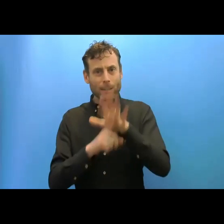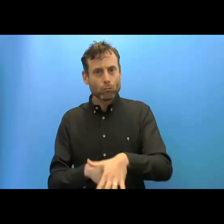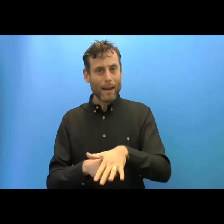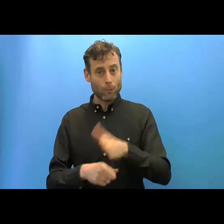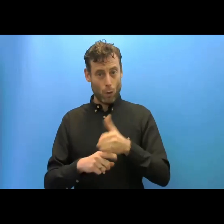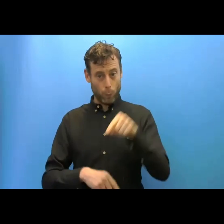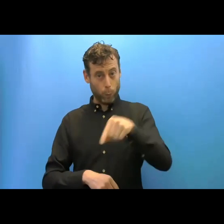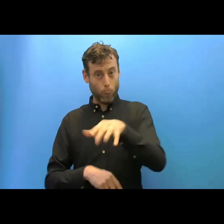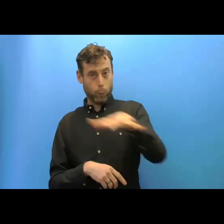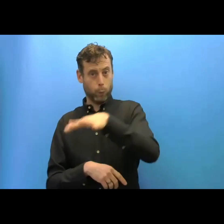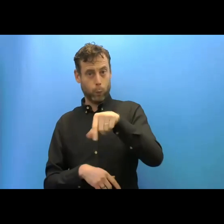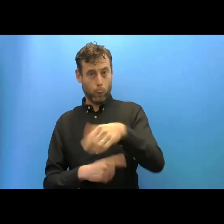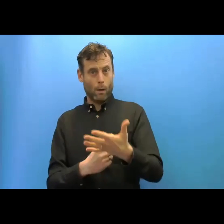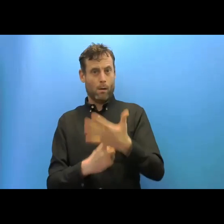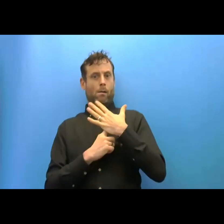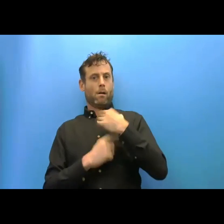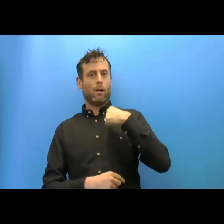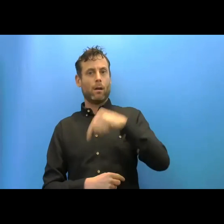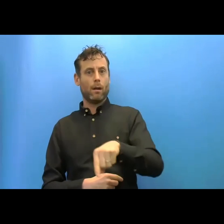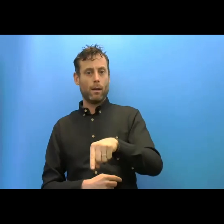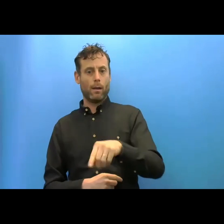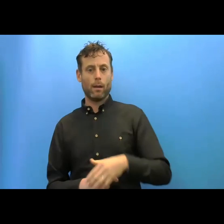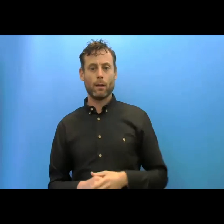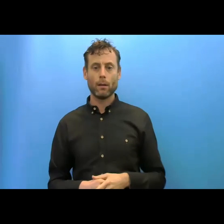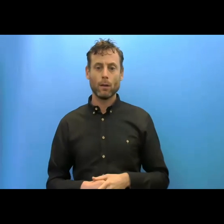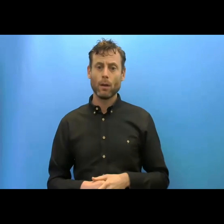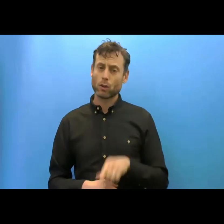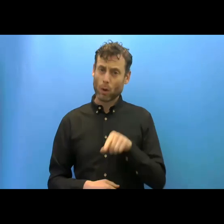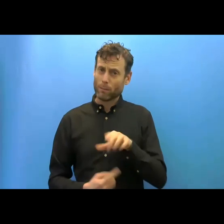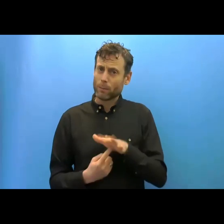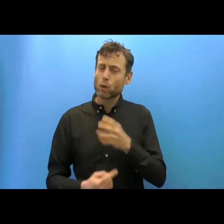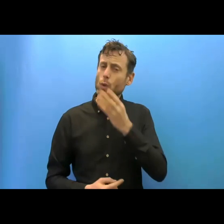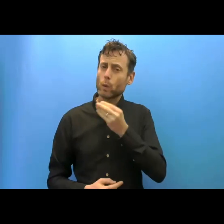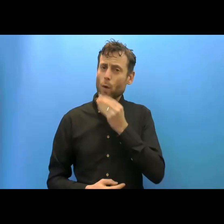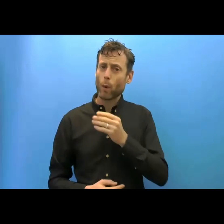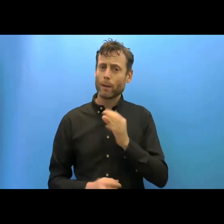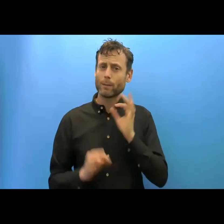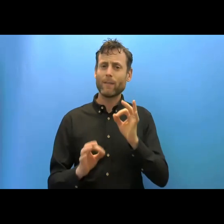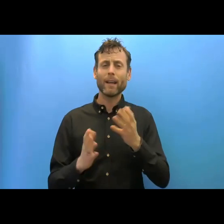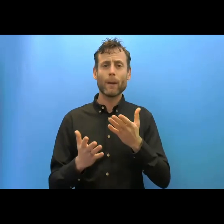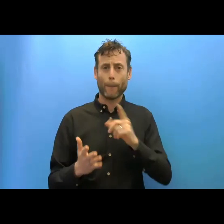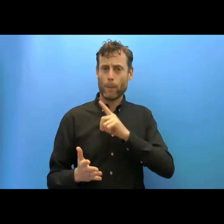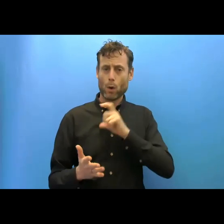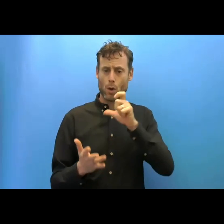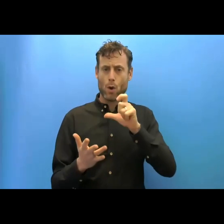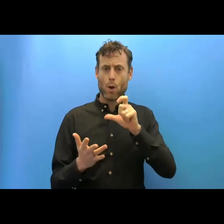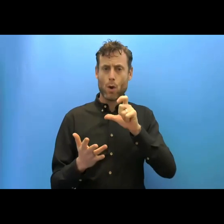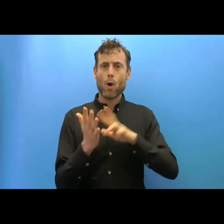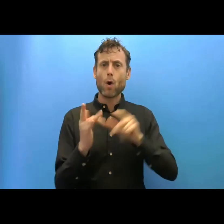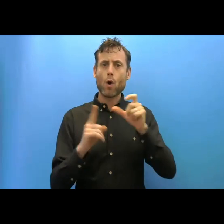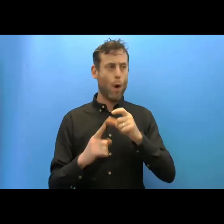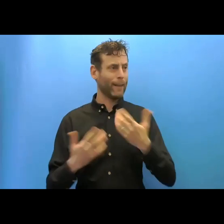It has been shown to be relevant, particularly during COVID times, whilst everyone is